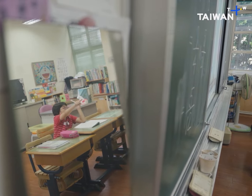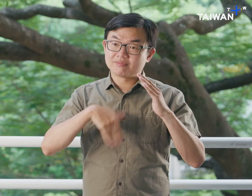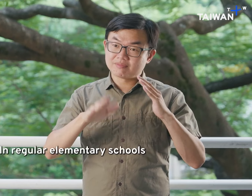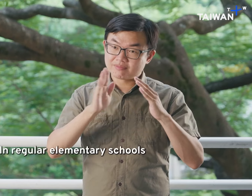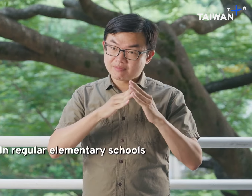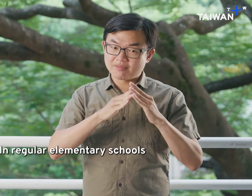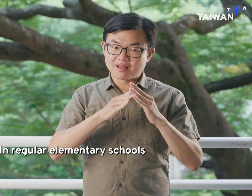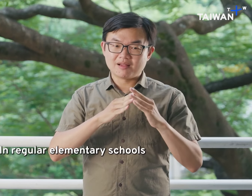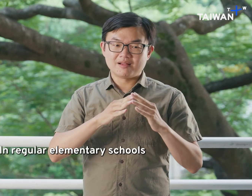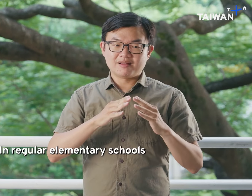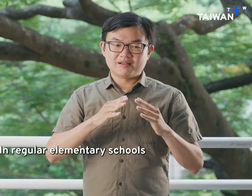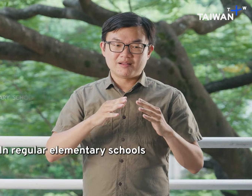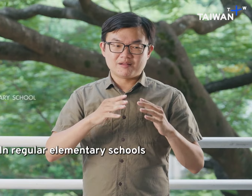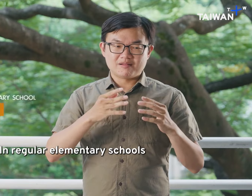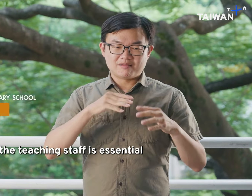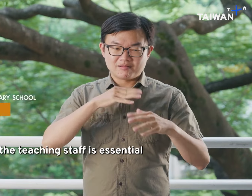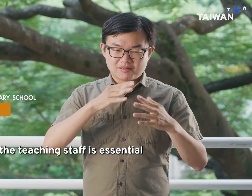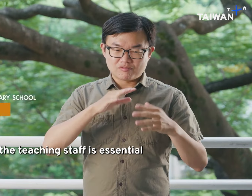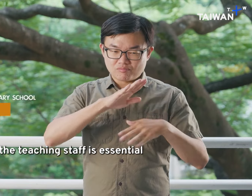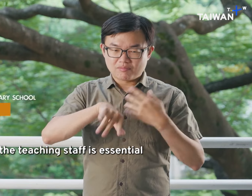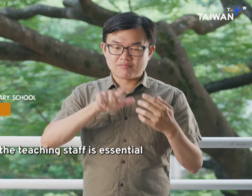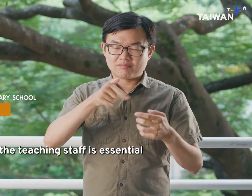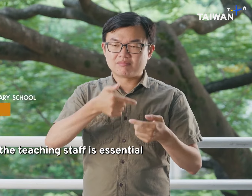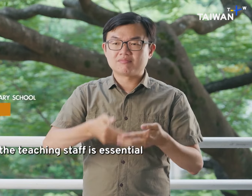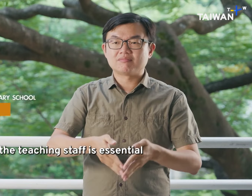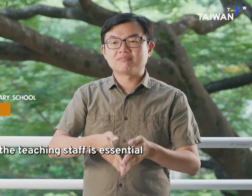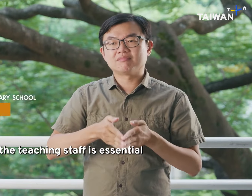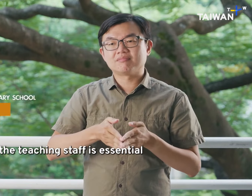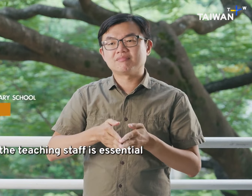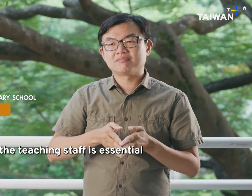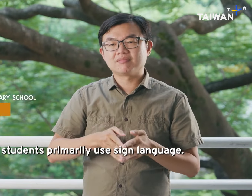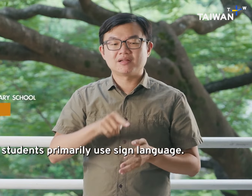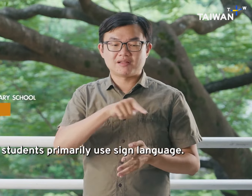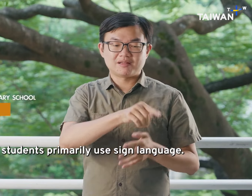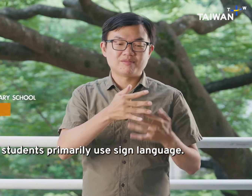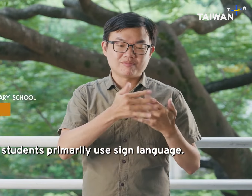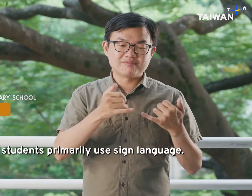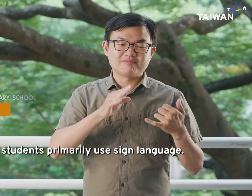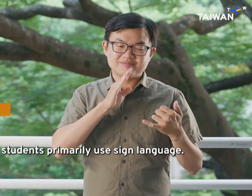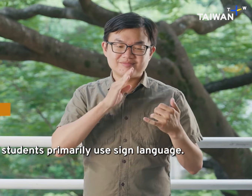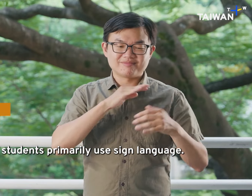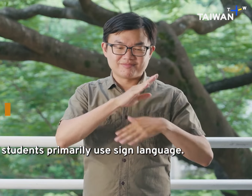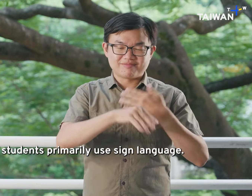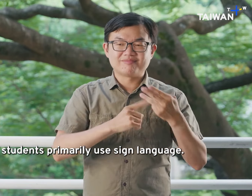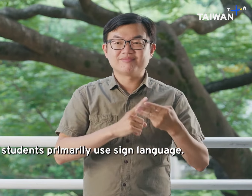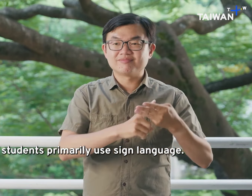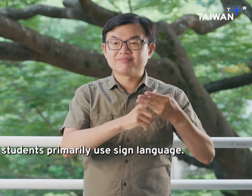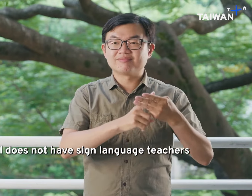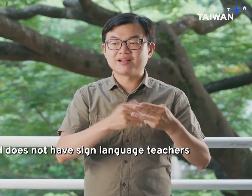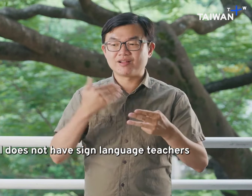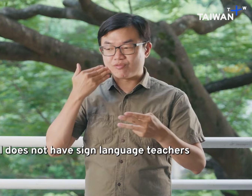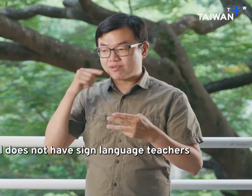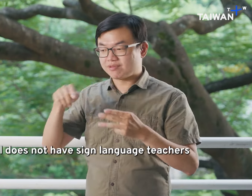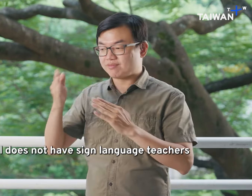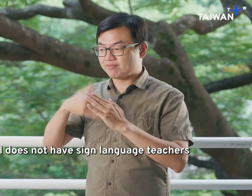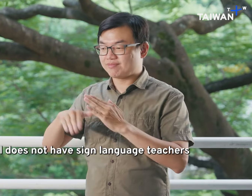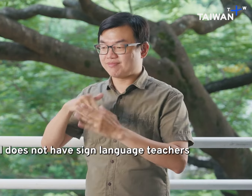In regular elementary schools, the teaching staff is essential because students primarily use sign language. If a school does not have sign